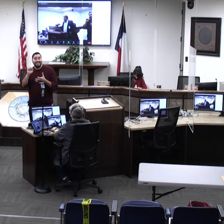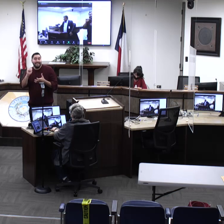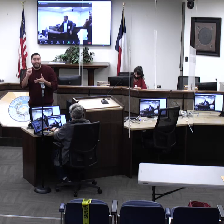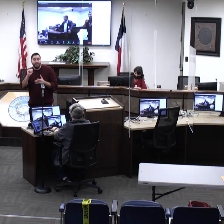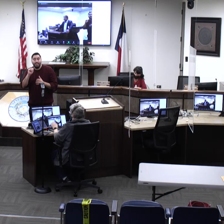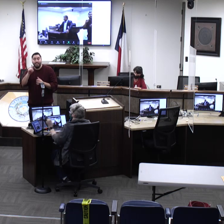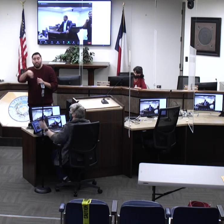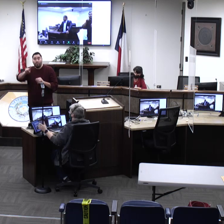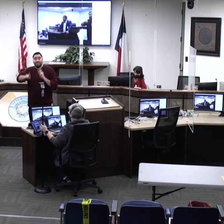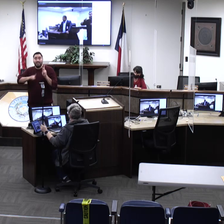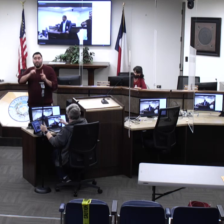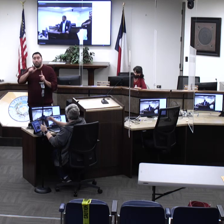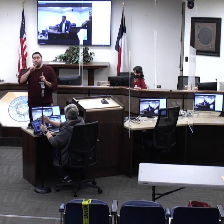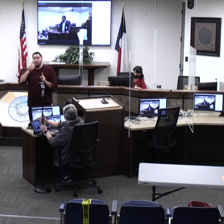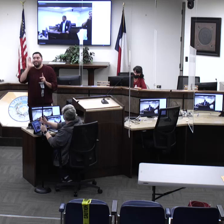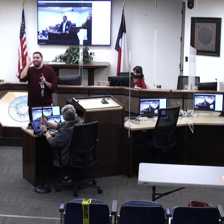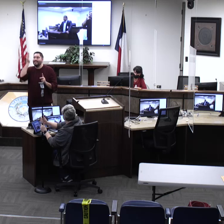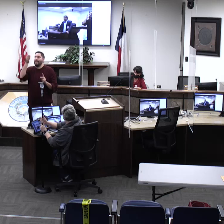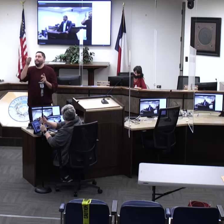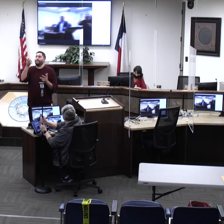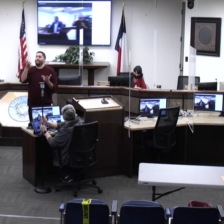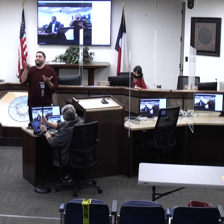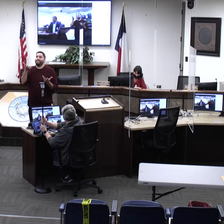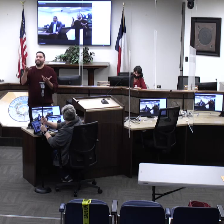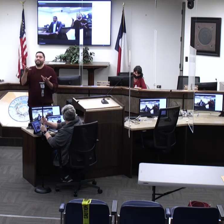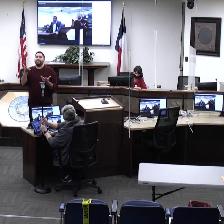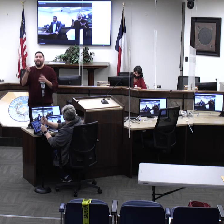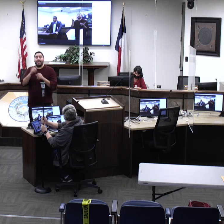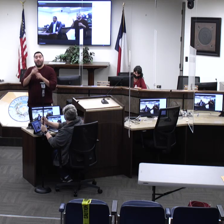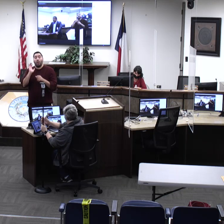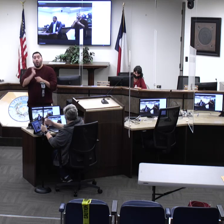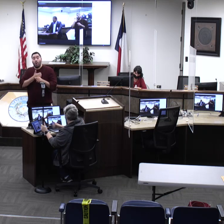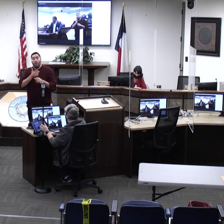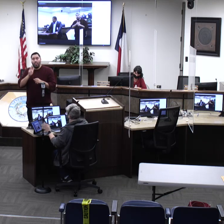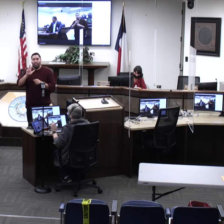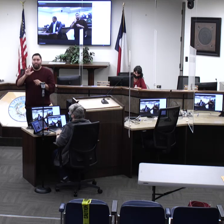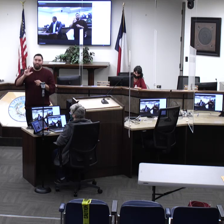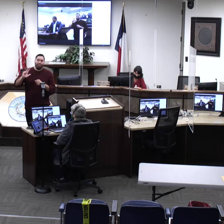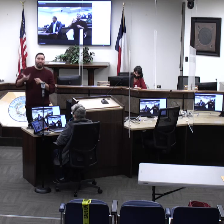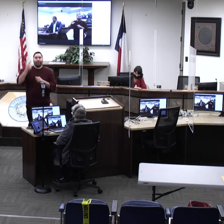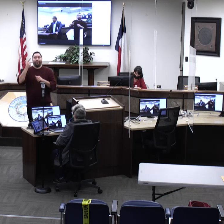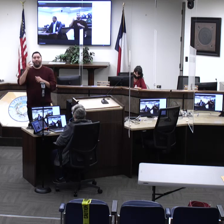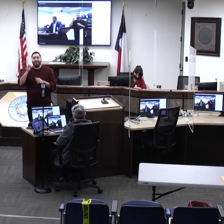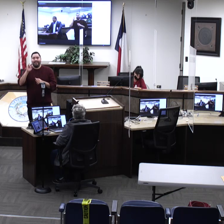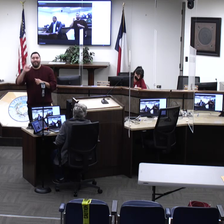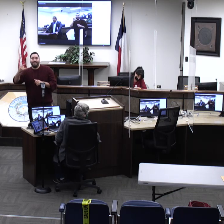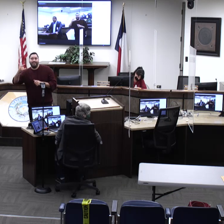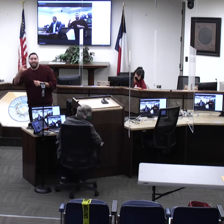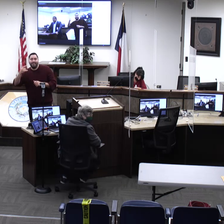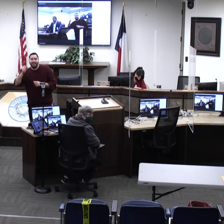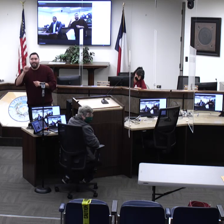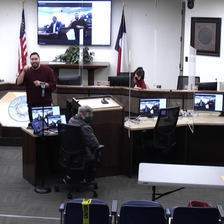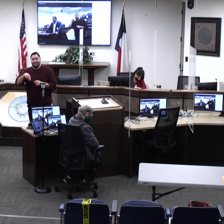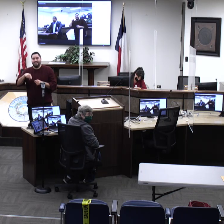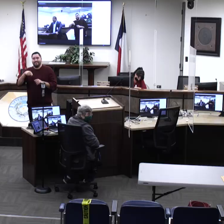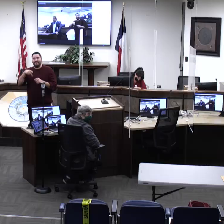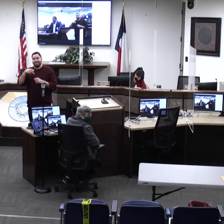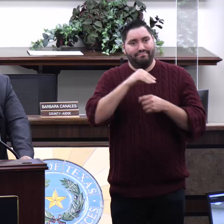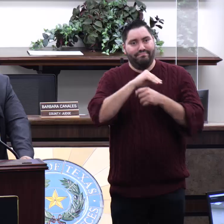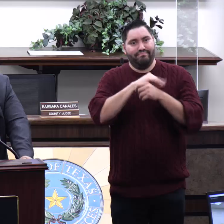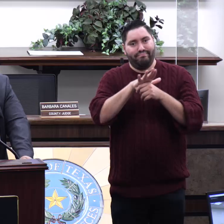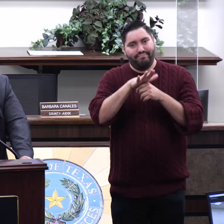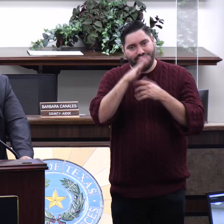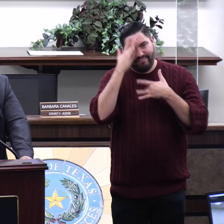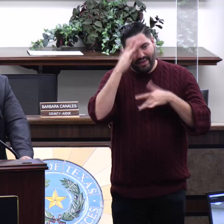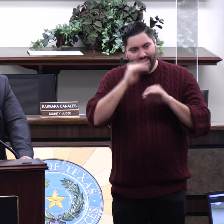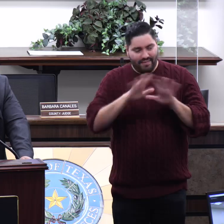who seem to be in our third inning, potentially, of a pandemic.